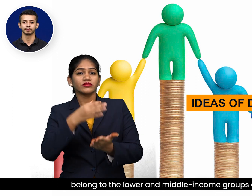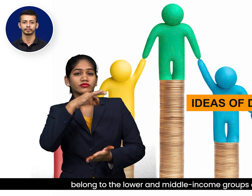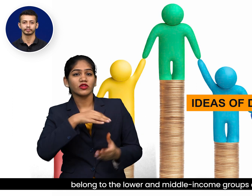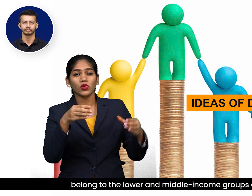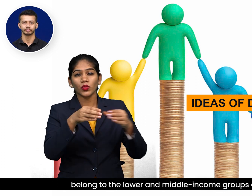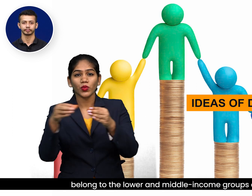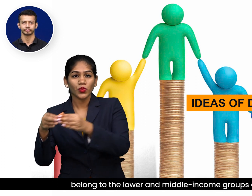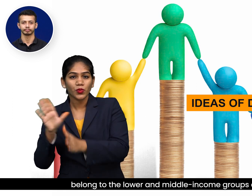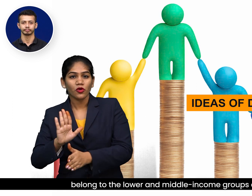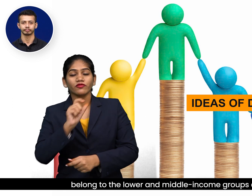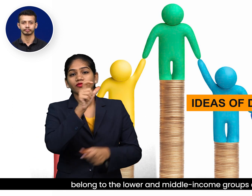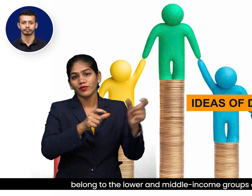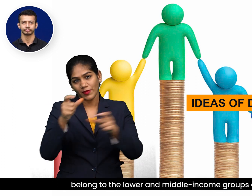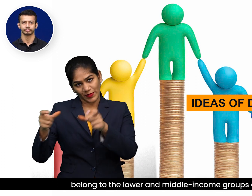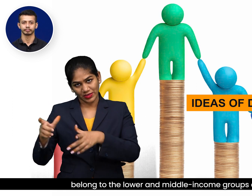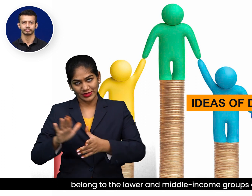people.